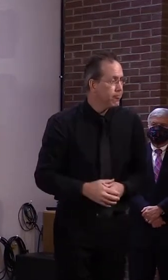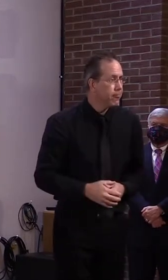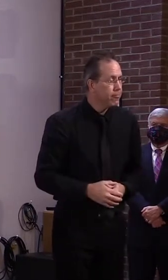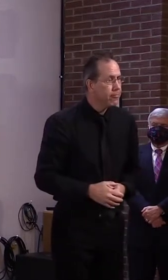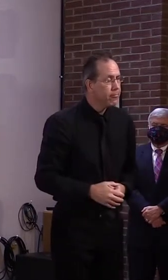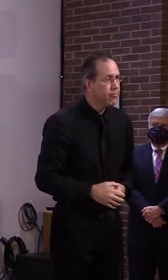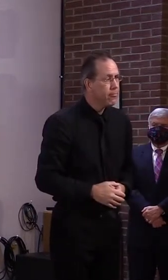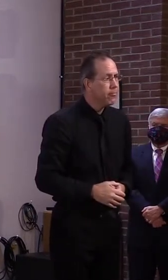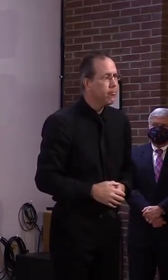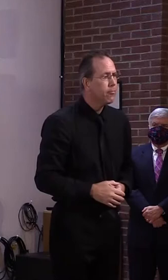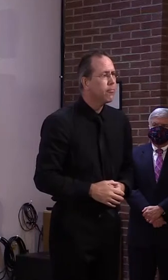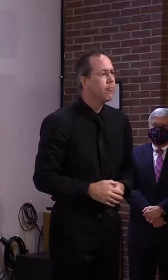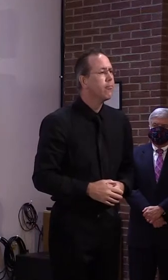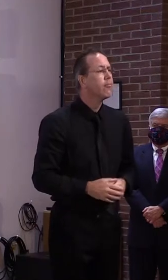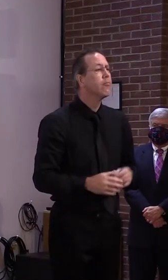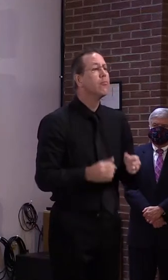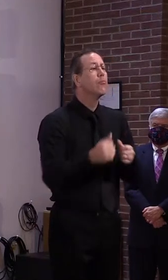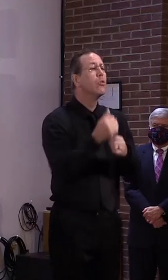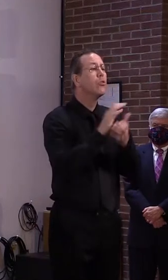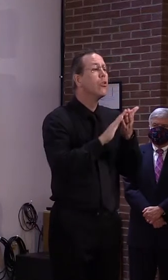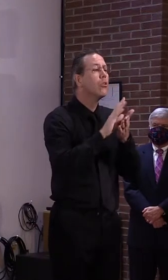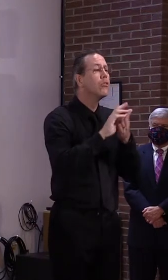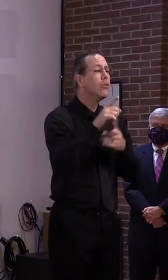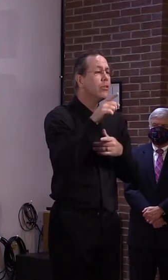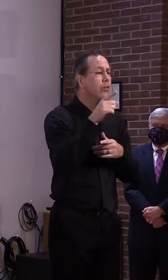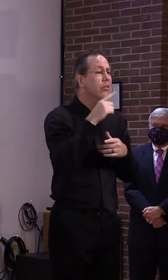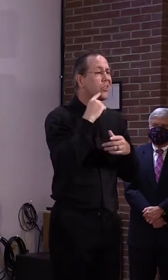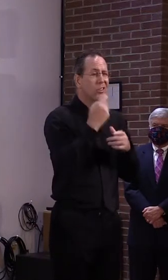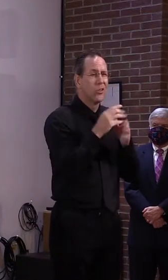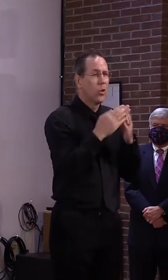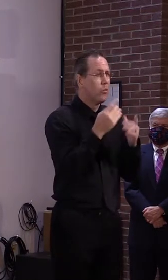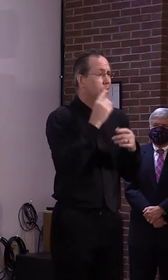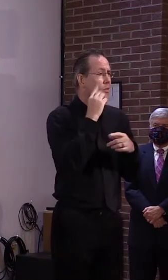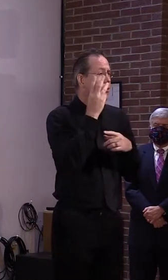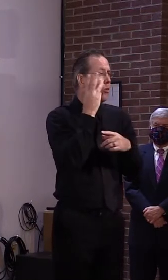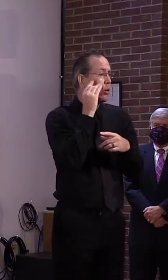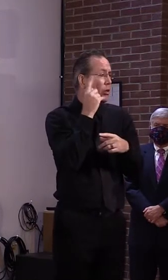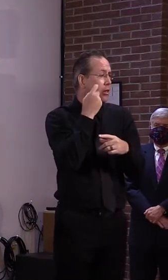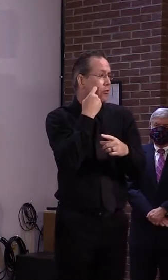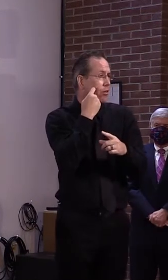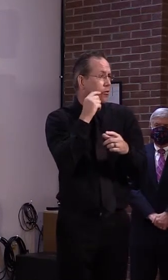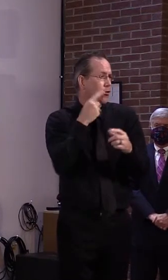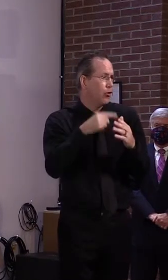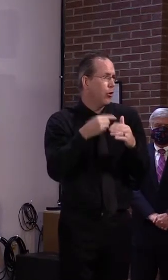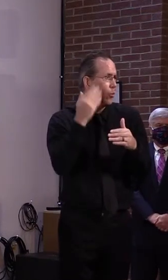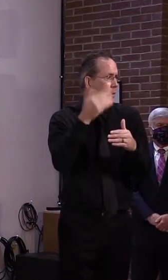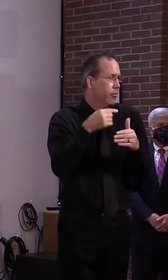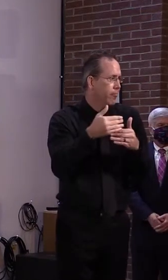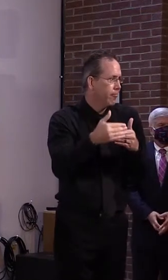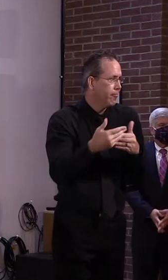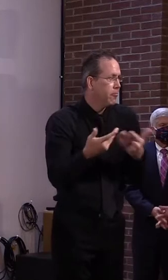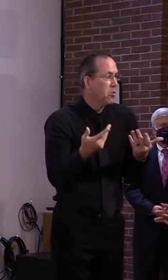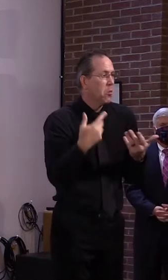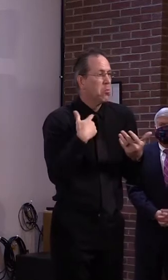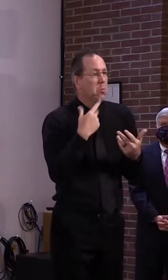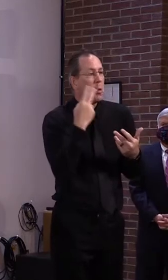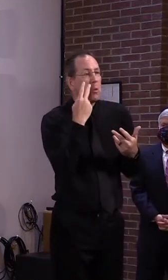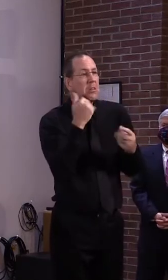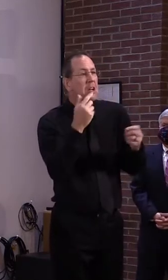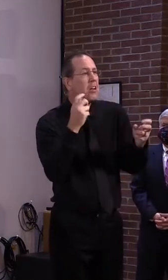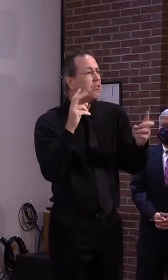either just happened or are happening in the very near future, and there's nothing we see that's interrupting their plans.